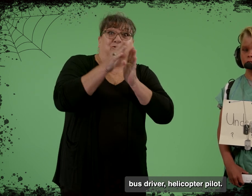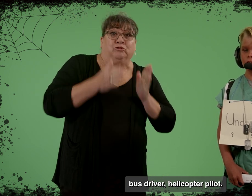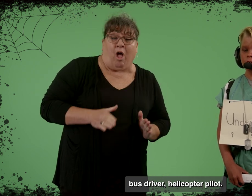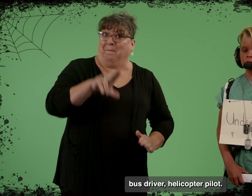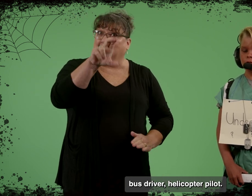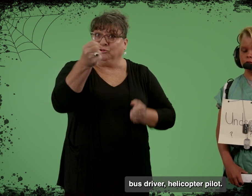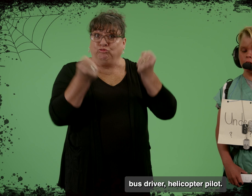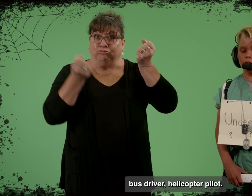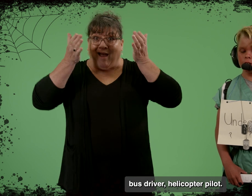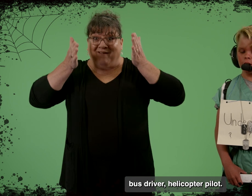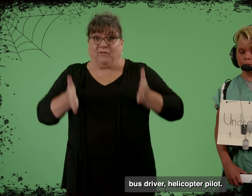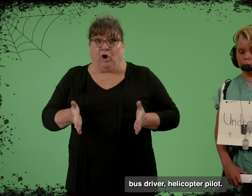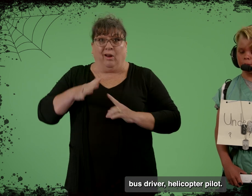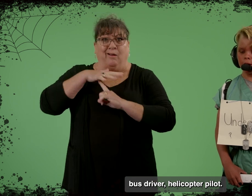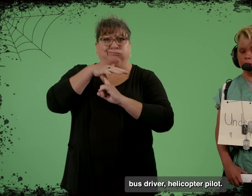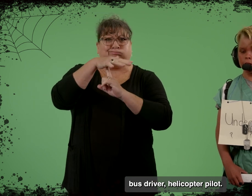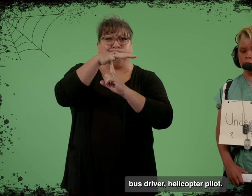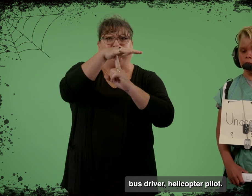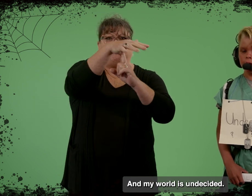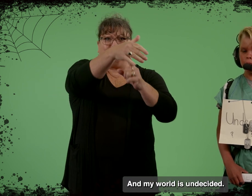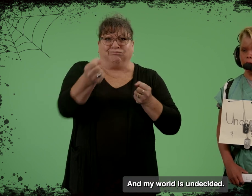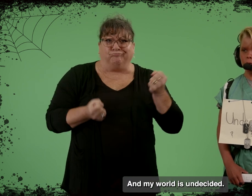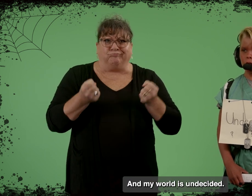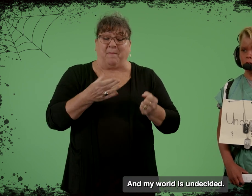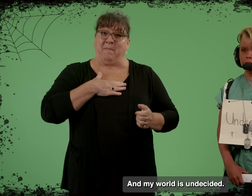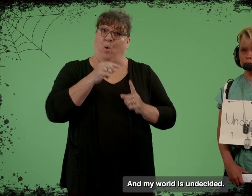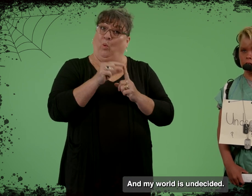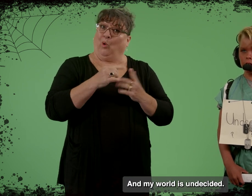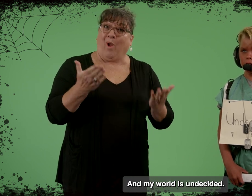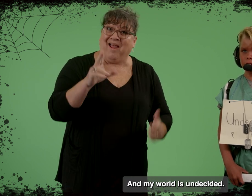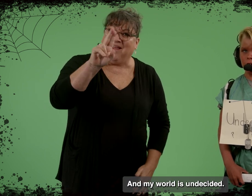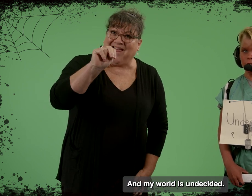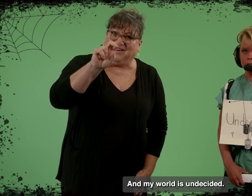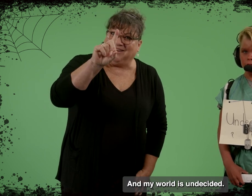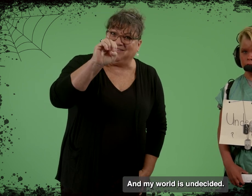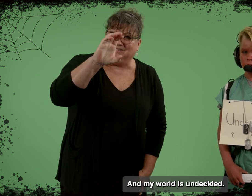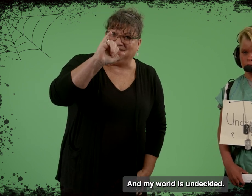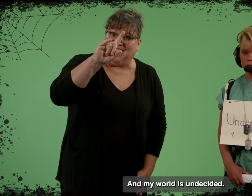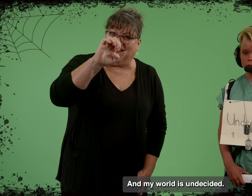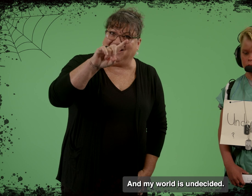driver, helicopter pilot, and my word is undecided.